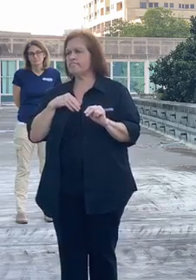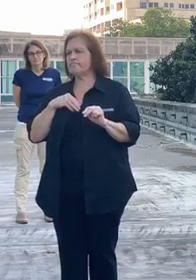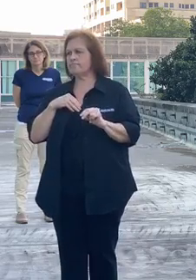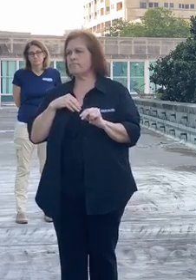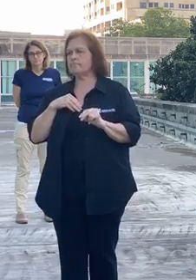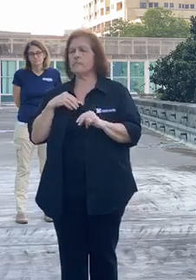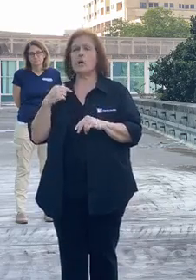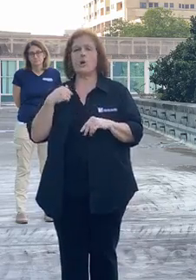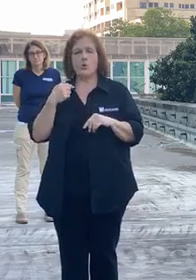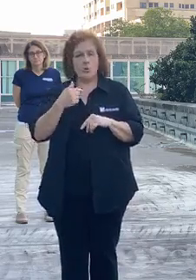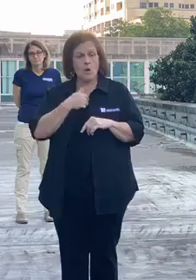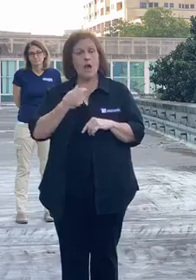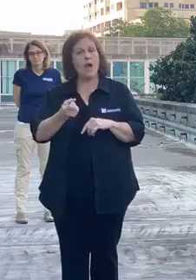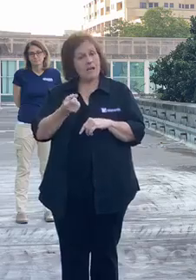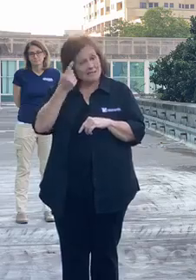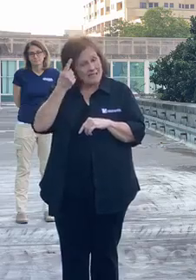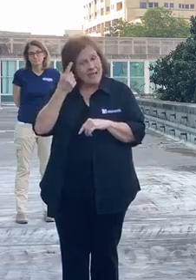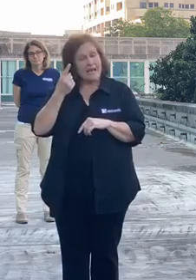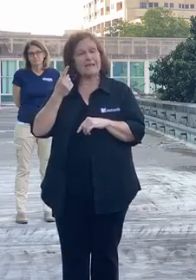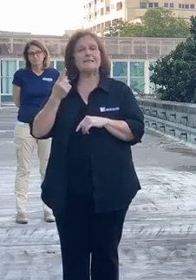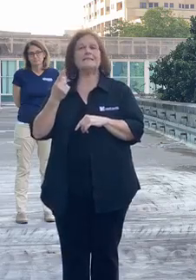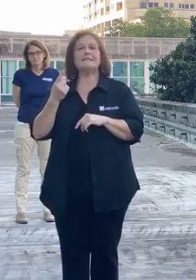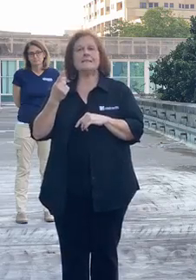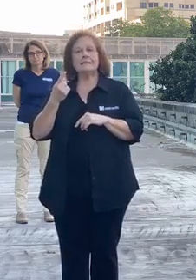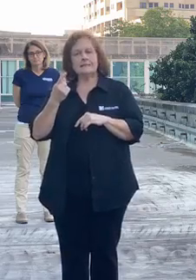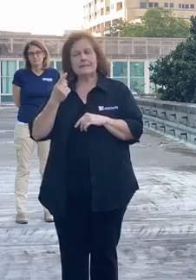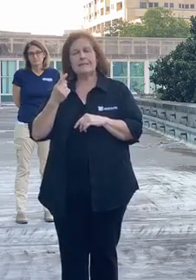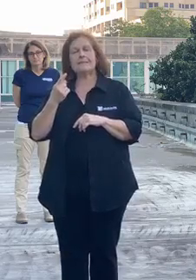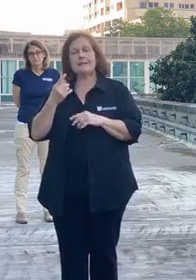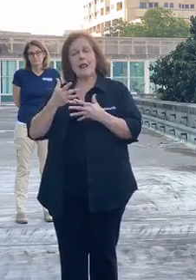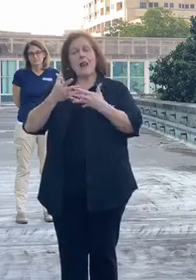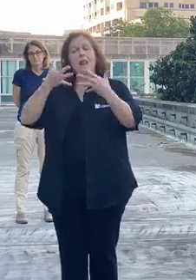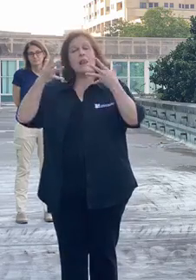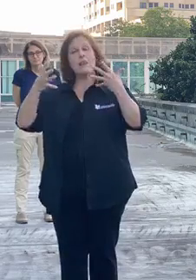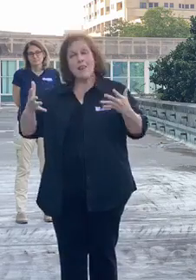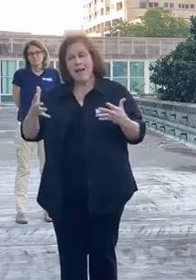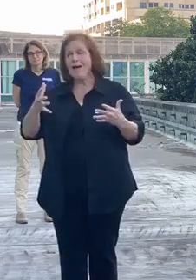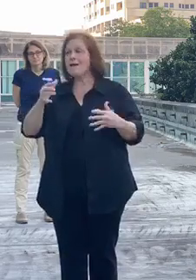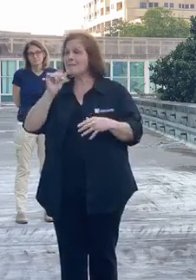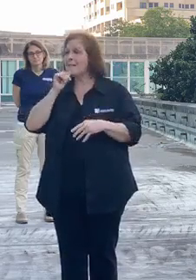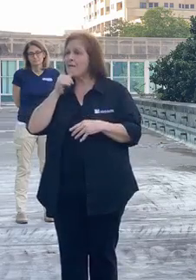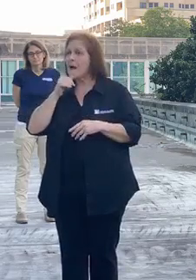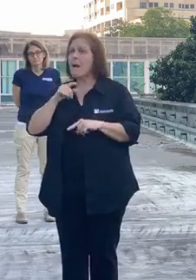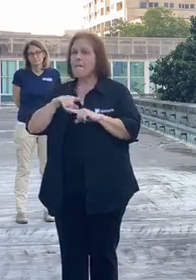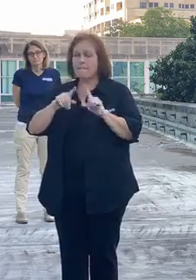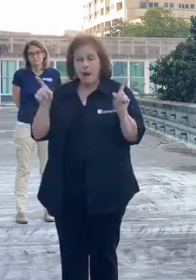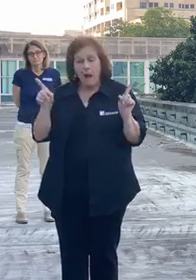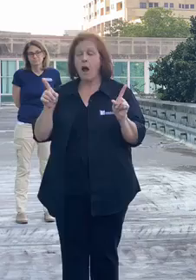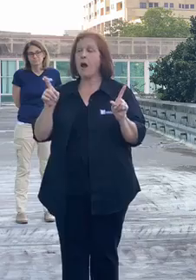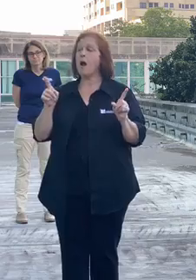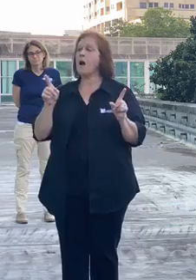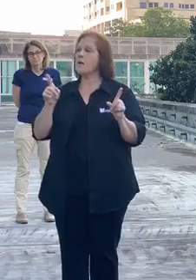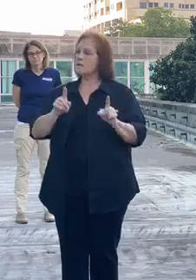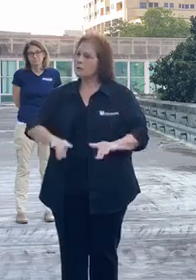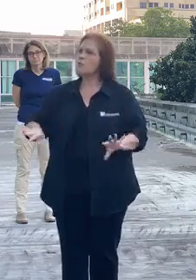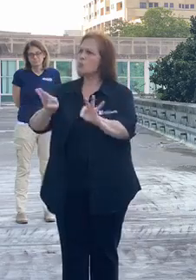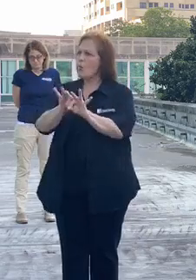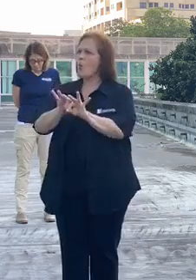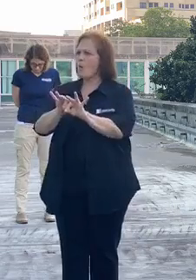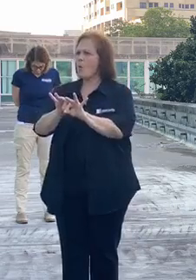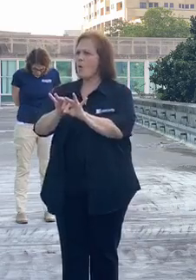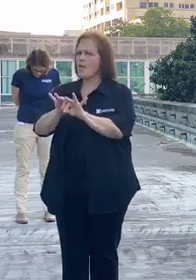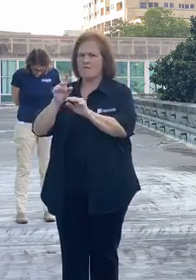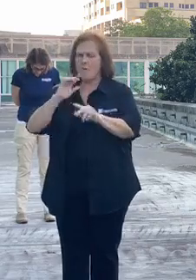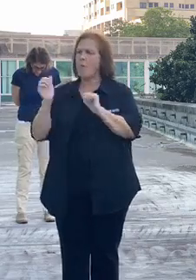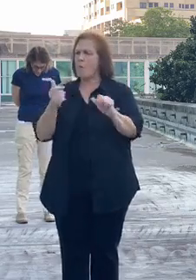we understand that this is a huge sacrifice, but it will be a sacrifice worth it